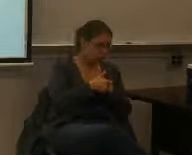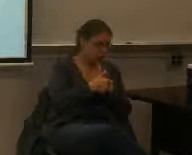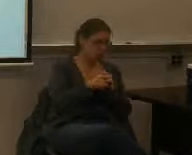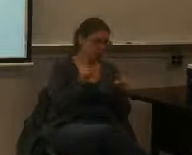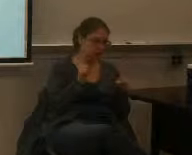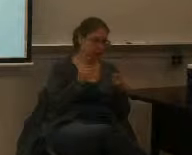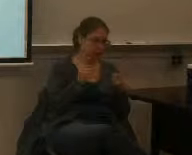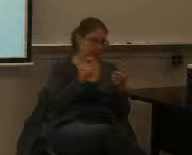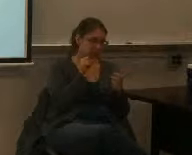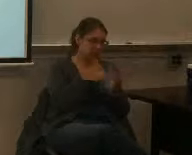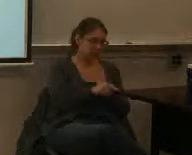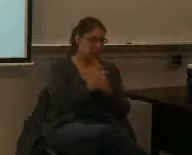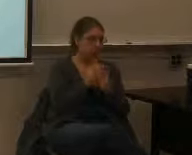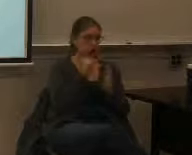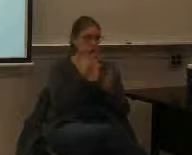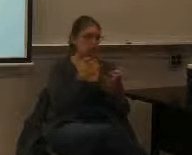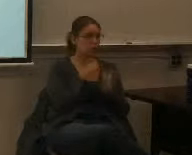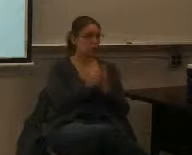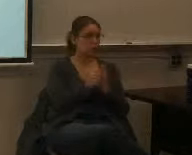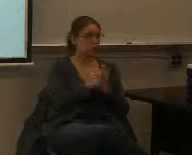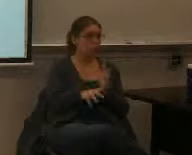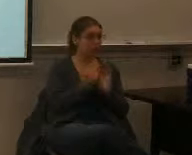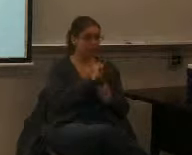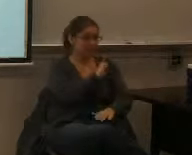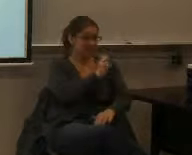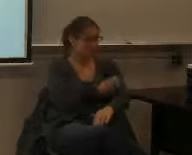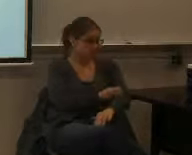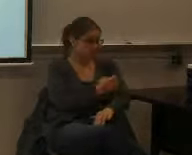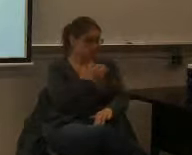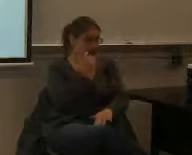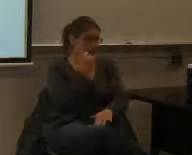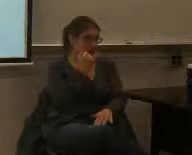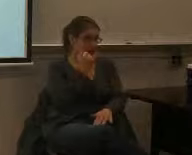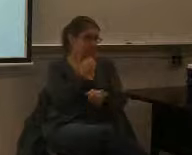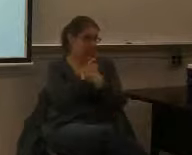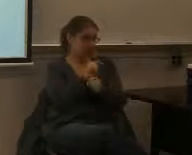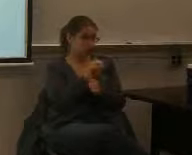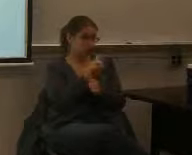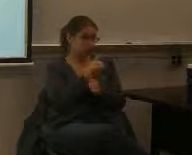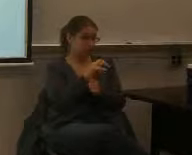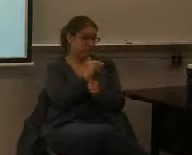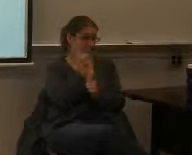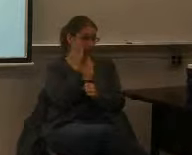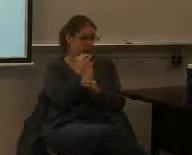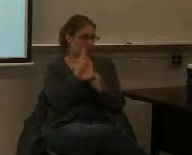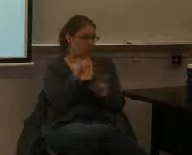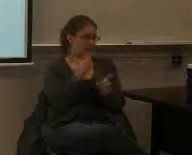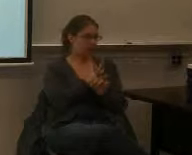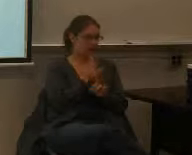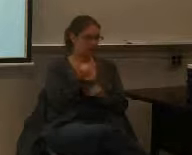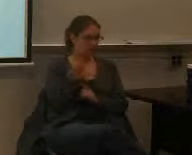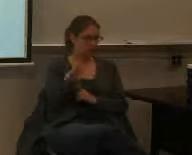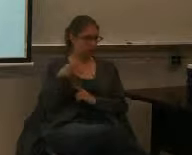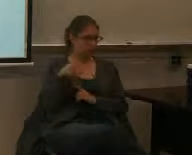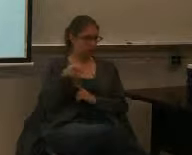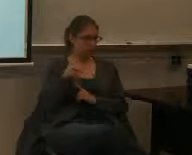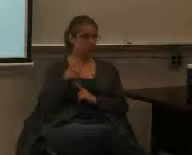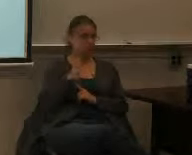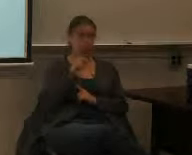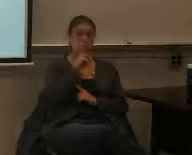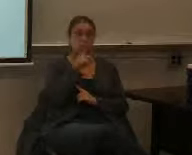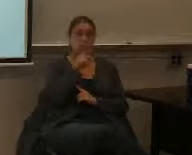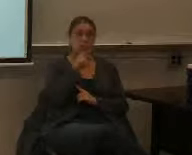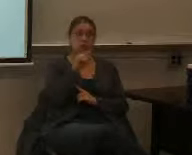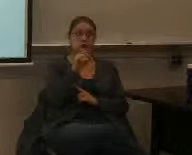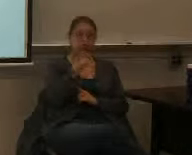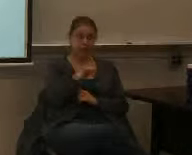You don't want to waste energy making a toxin if nobody's gonna be poisoned by you. So you got to be real toxic, and you got to do